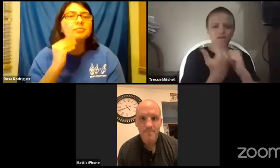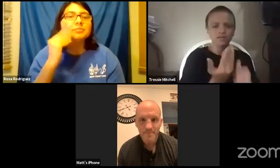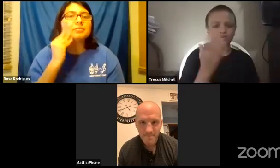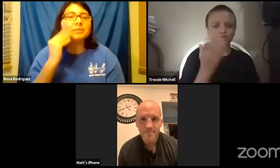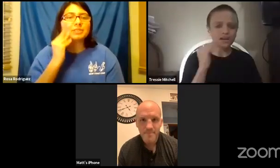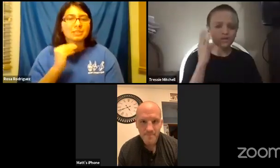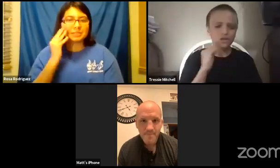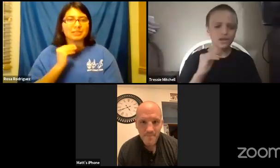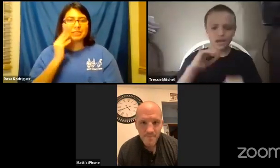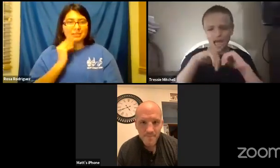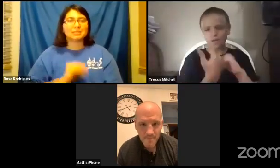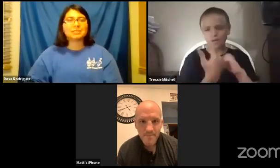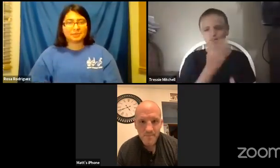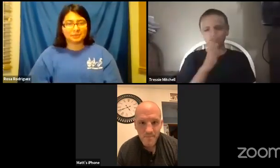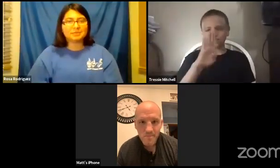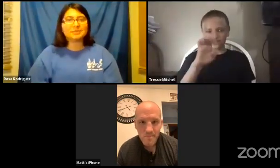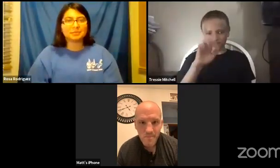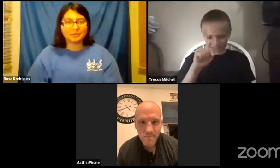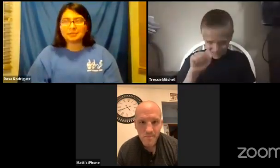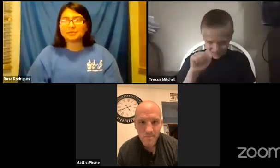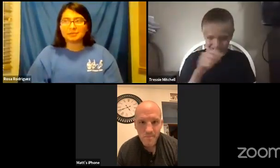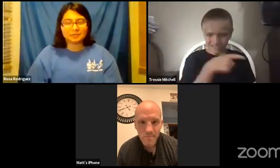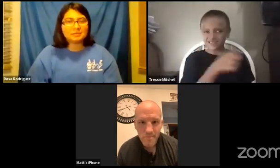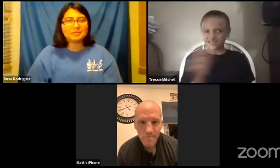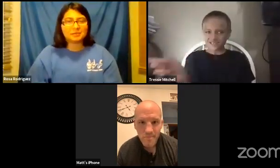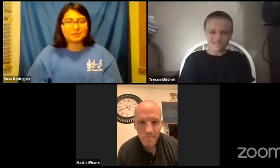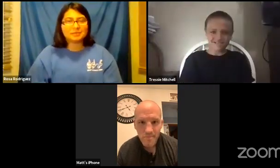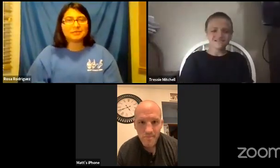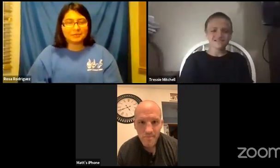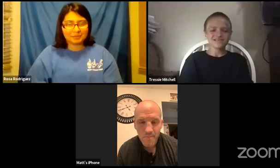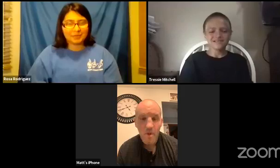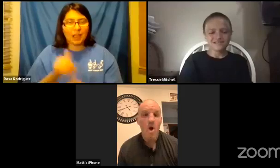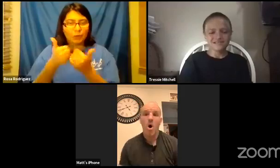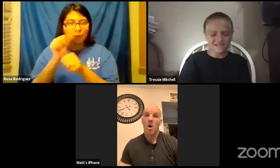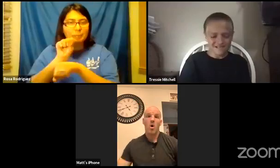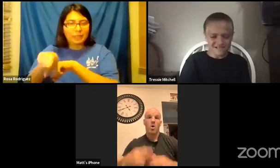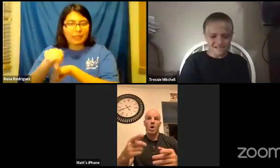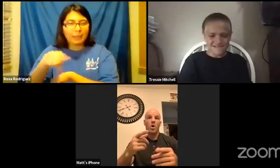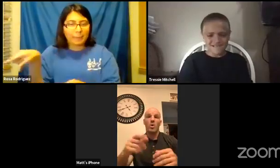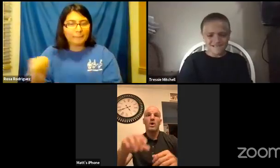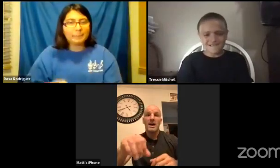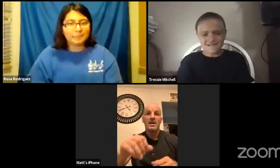What barriers did you experience and how did you beat them?